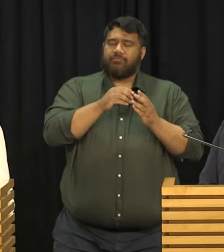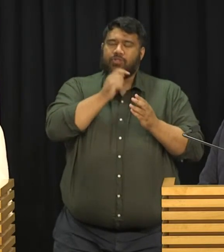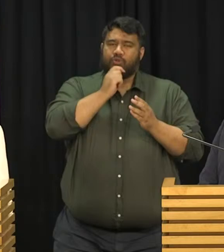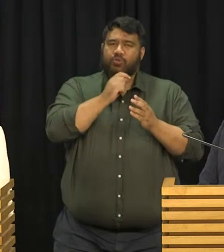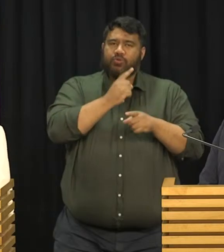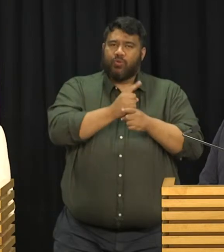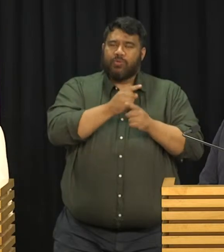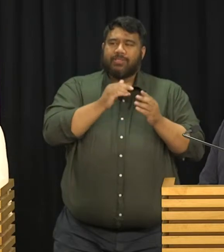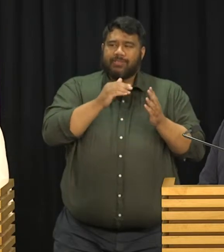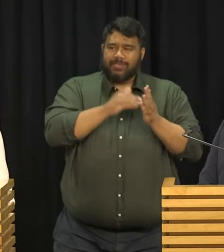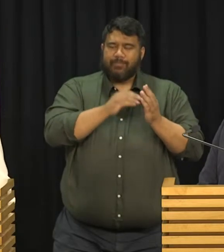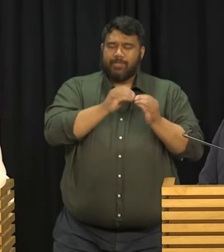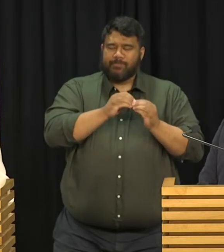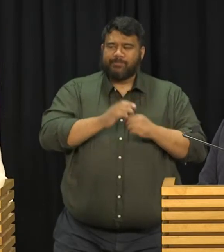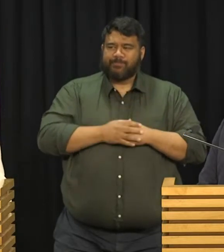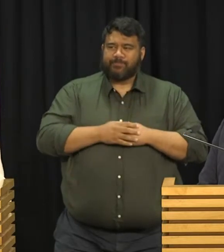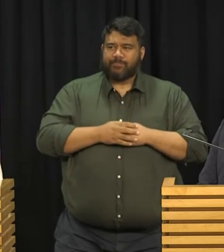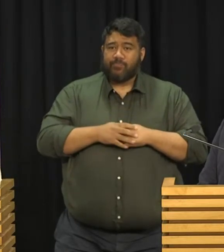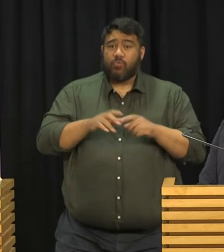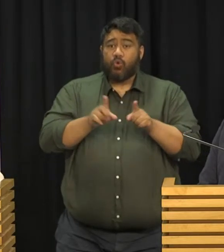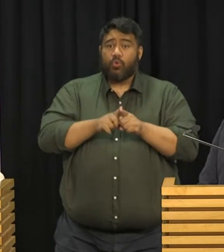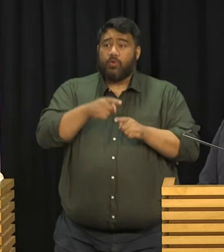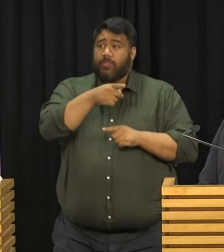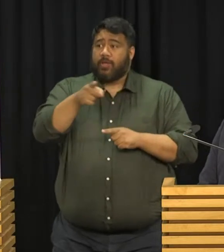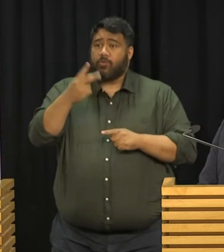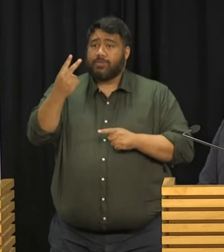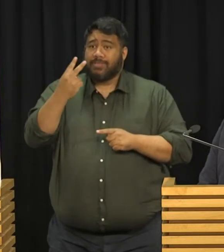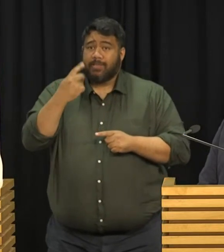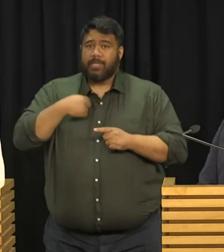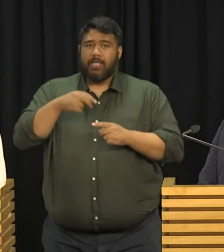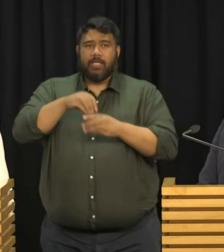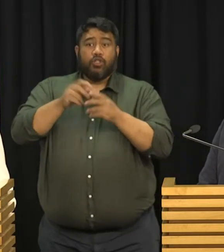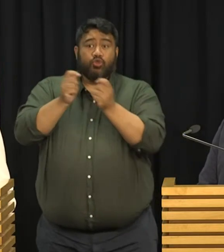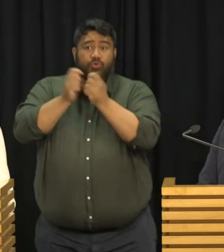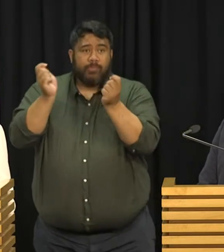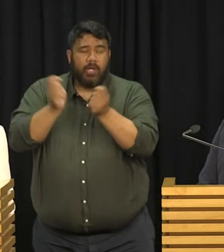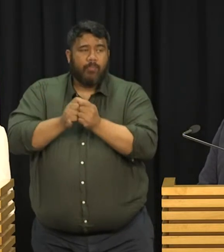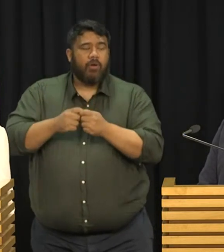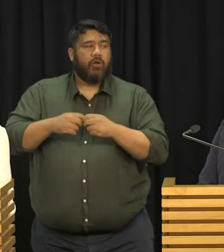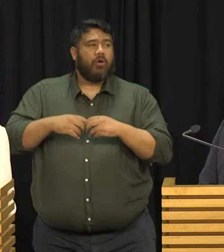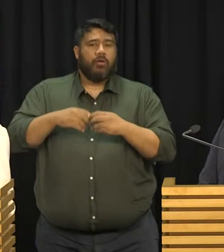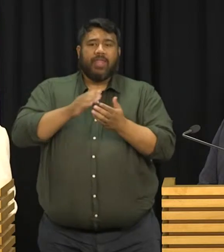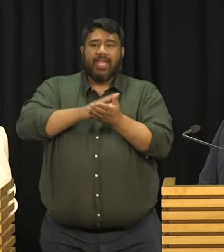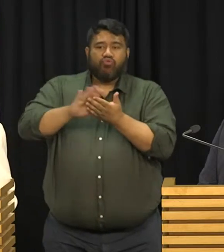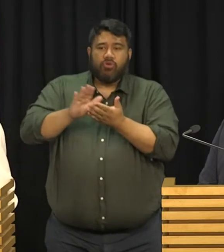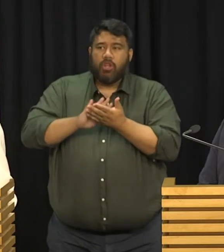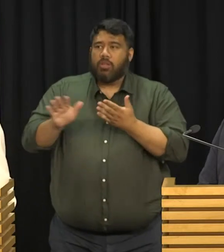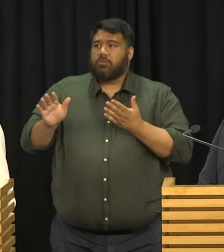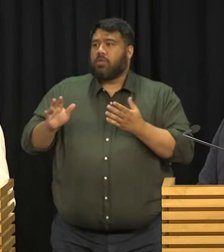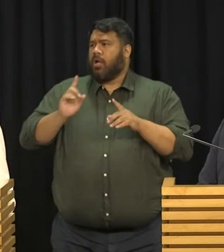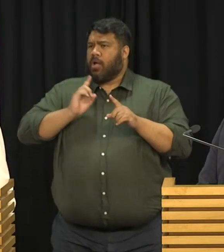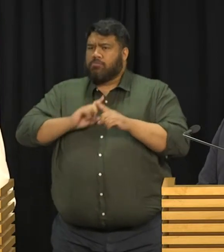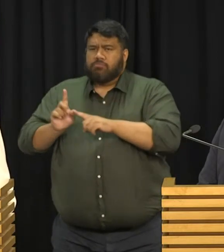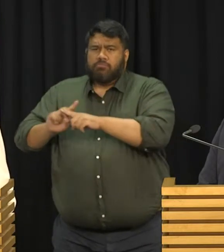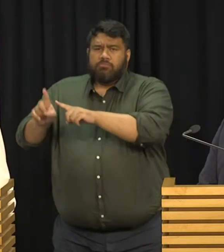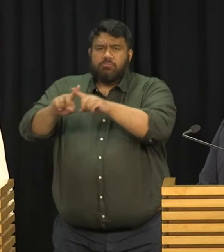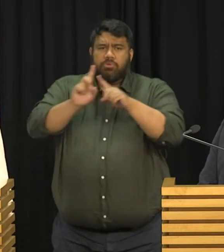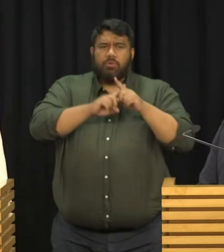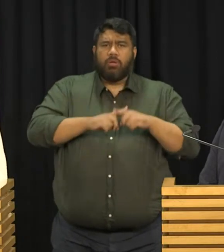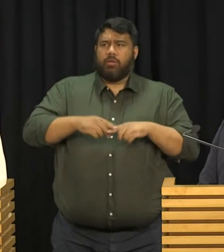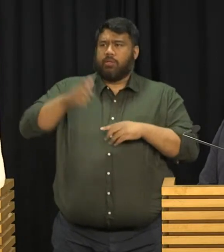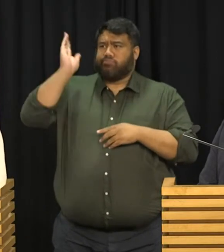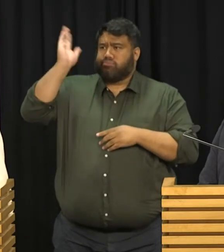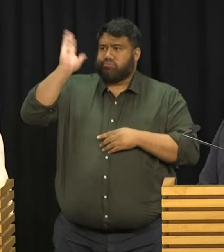still see me in, for instance, the Herald or any other place that is reported from the multiple stand-ups that I do in any given